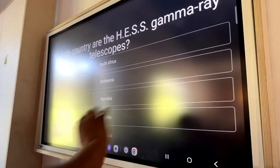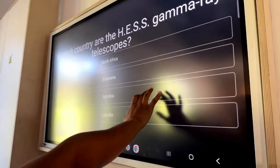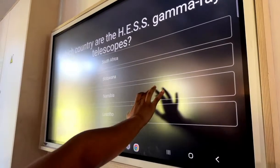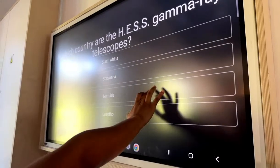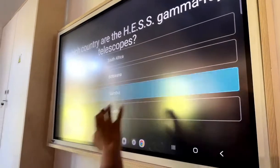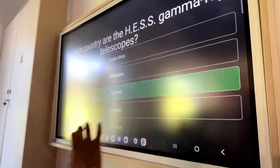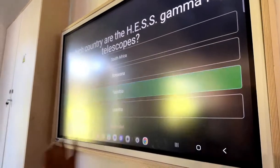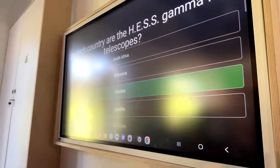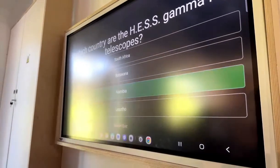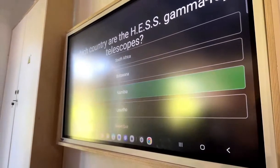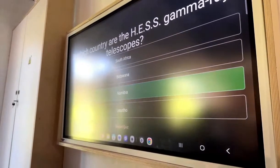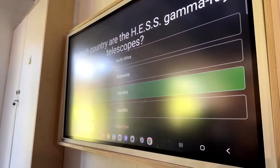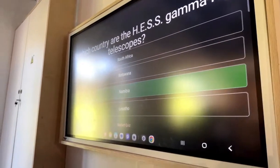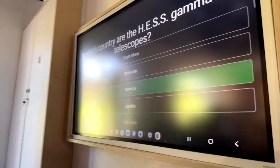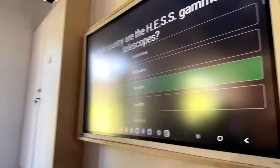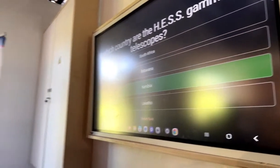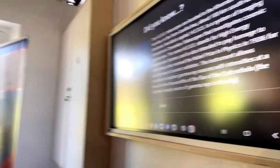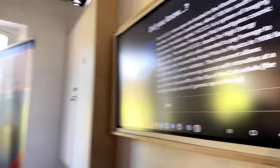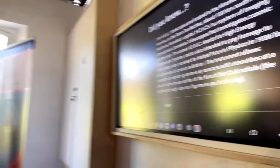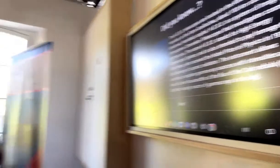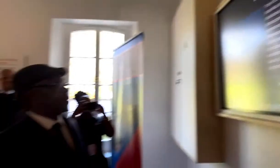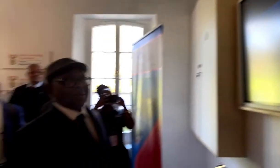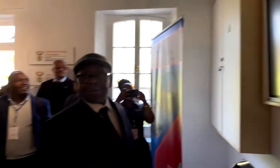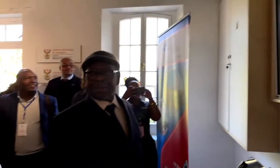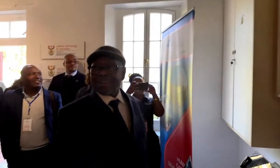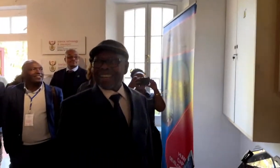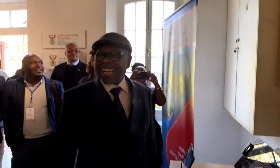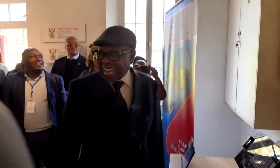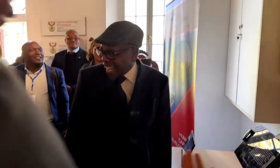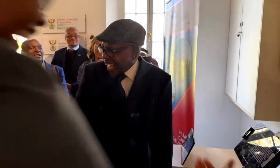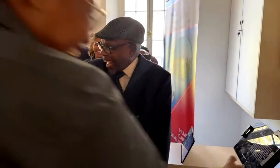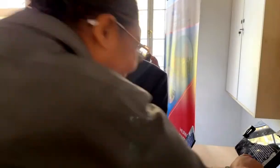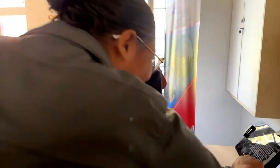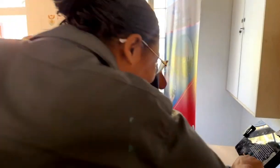Namibia. Okay. Don't give them many savings.